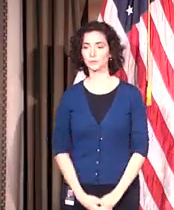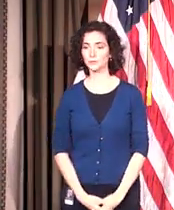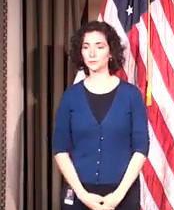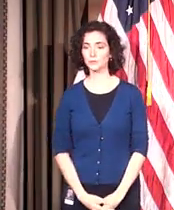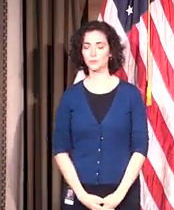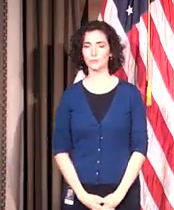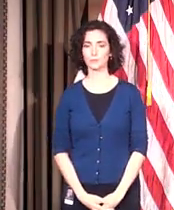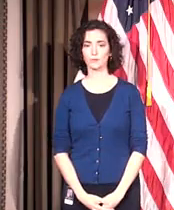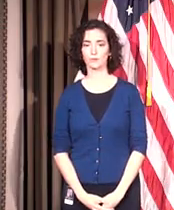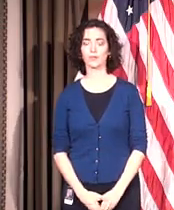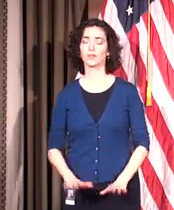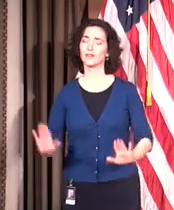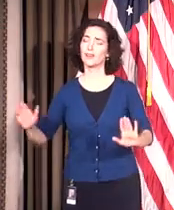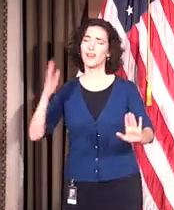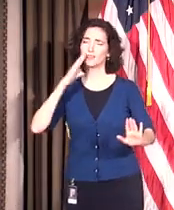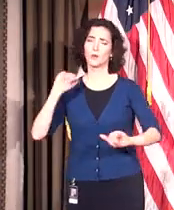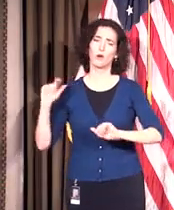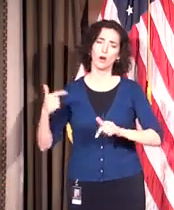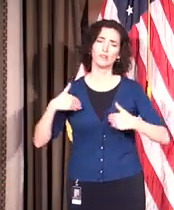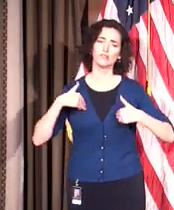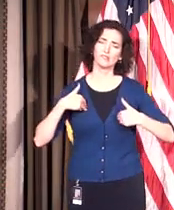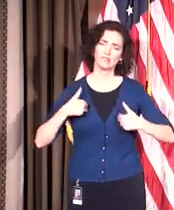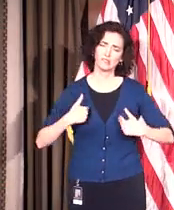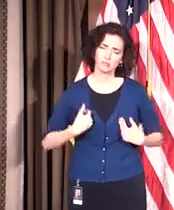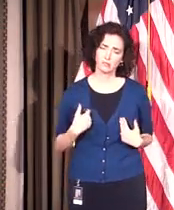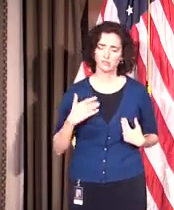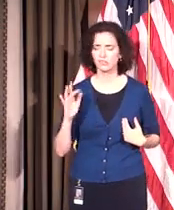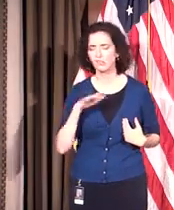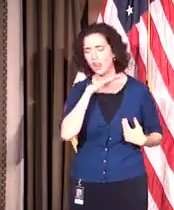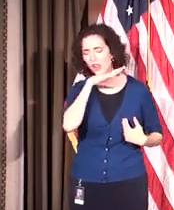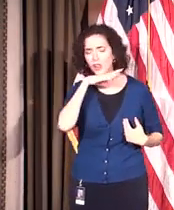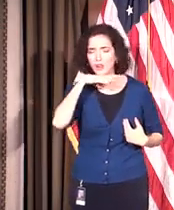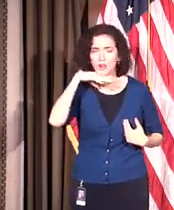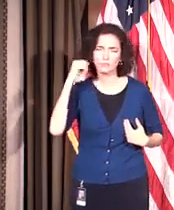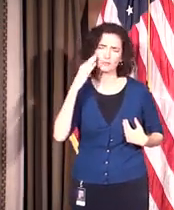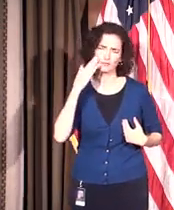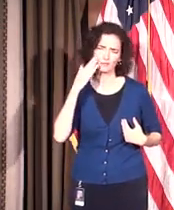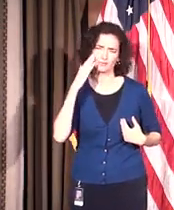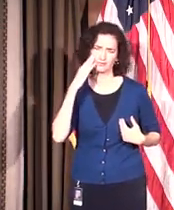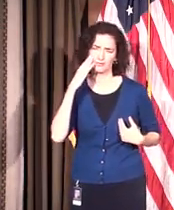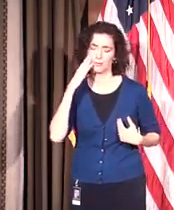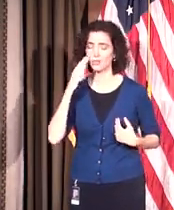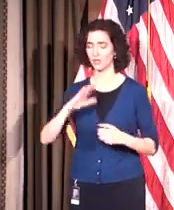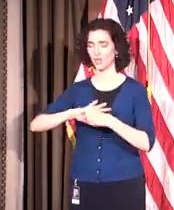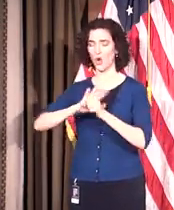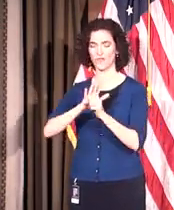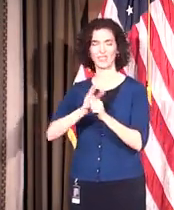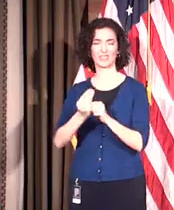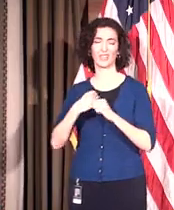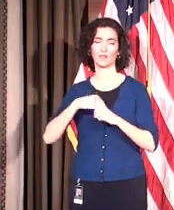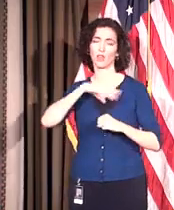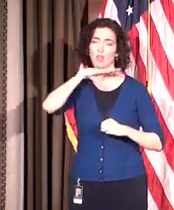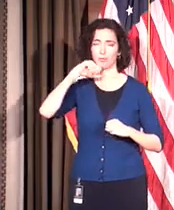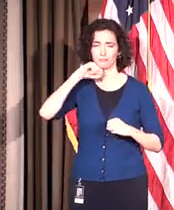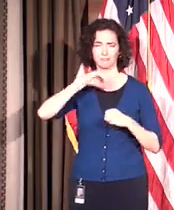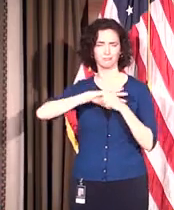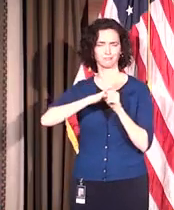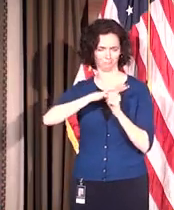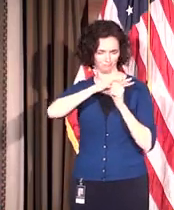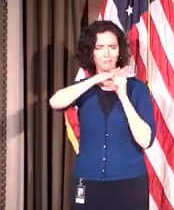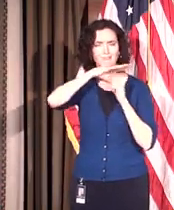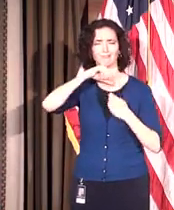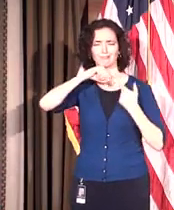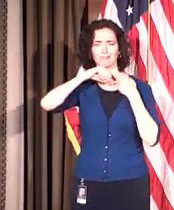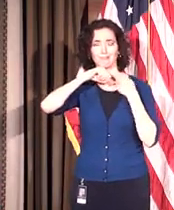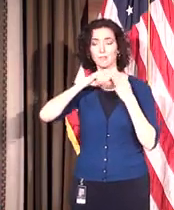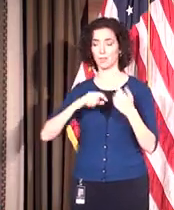And I know that we're all tired. I get it. COVID fatigue is real. But just because we're tired of COVID doesn't mean COVID's going to leave